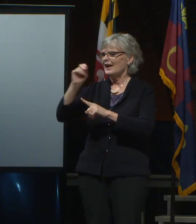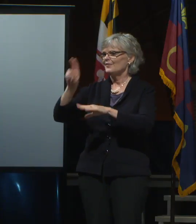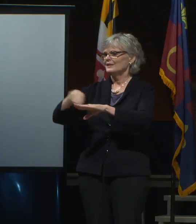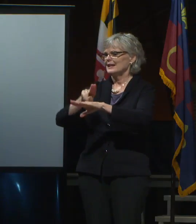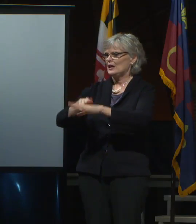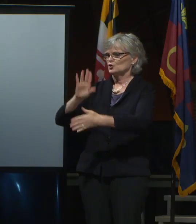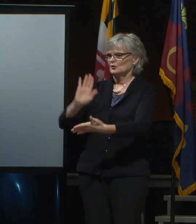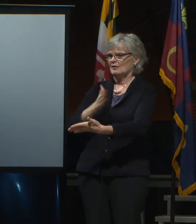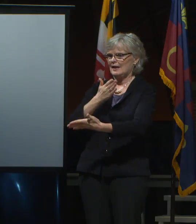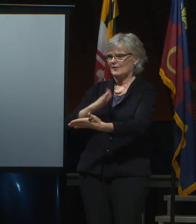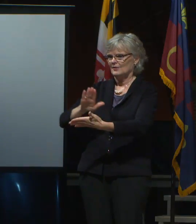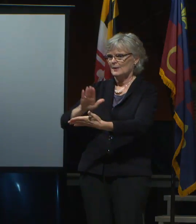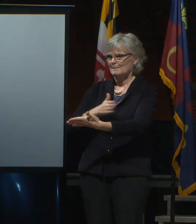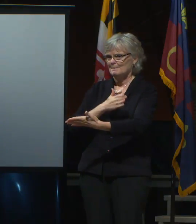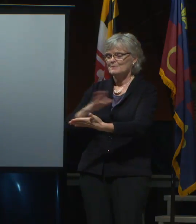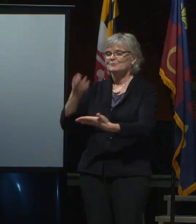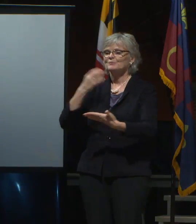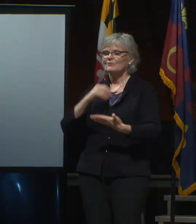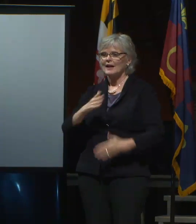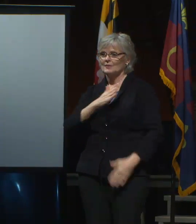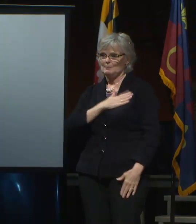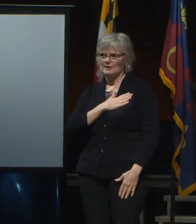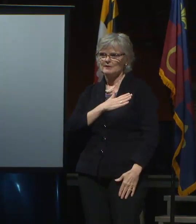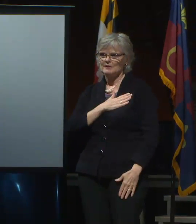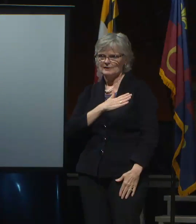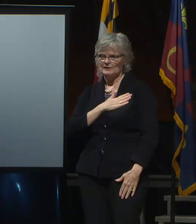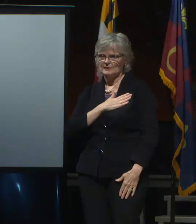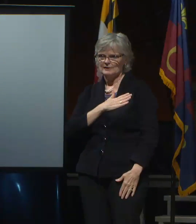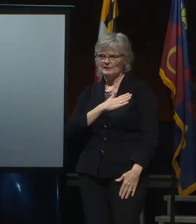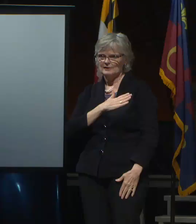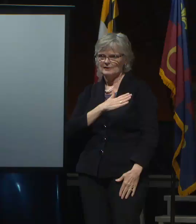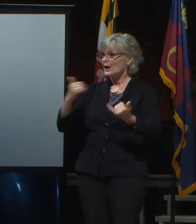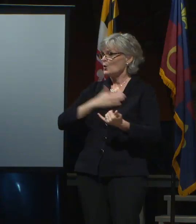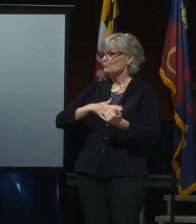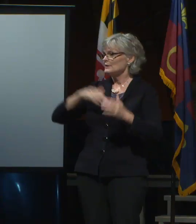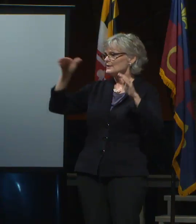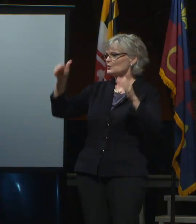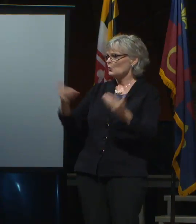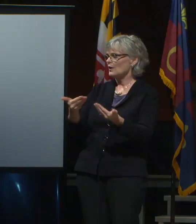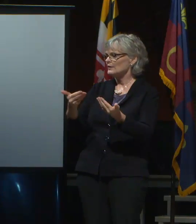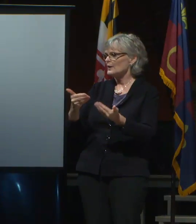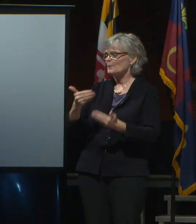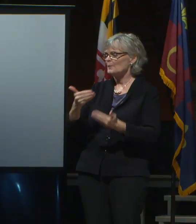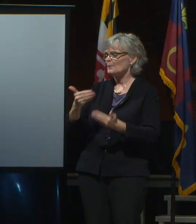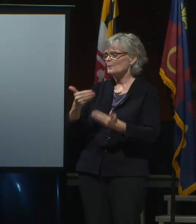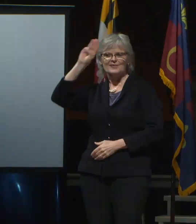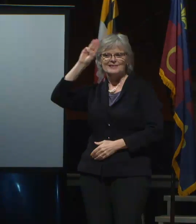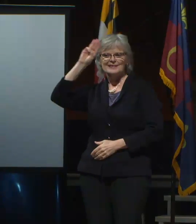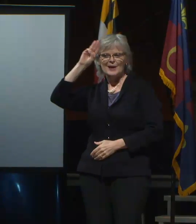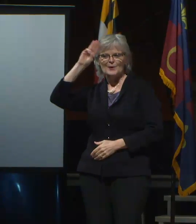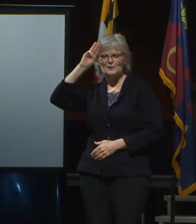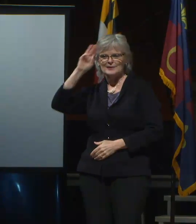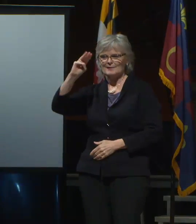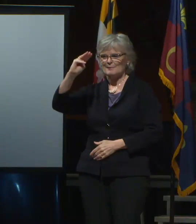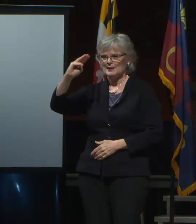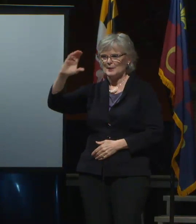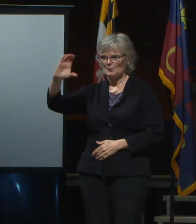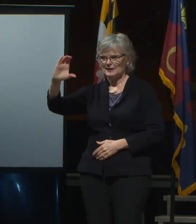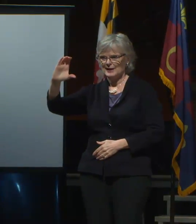national anthem and the Pledge of Allegiance. And now, please welcome the Scouts of Montgomery